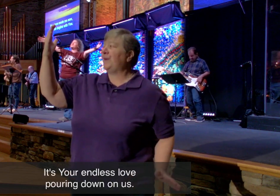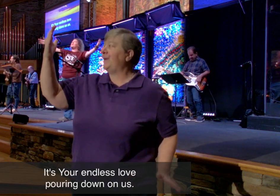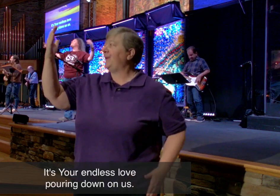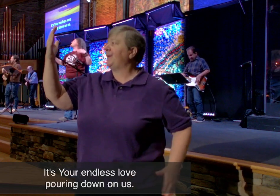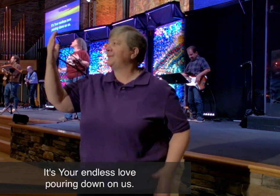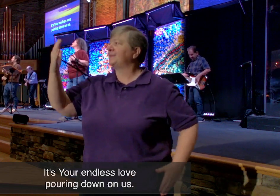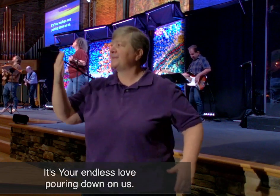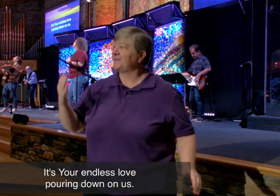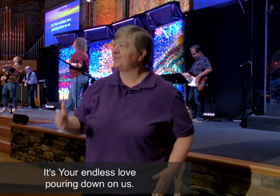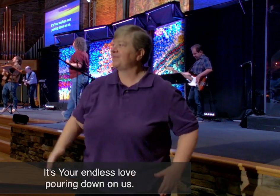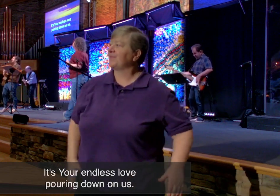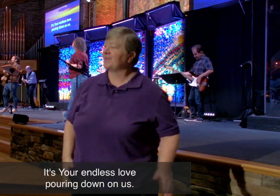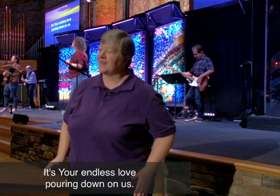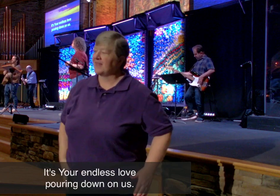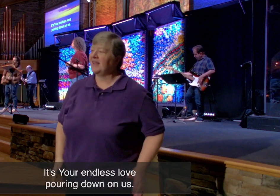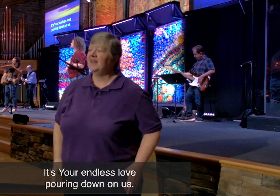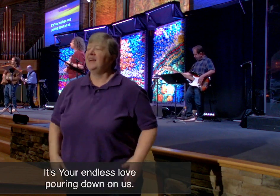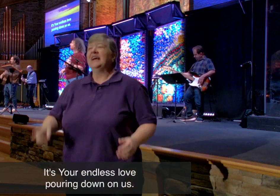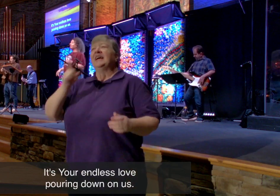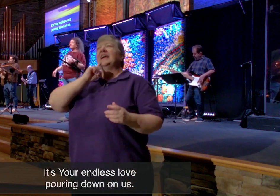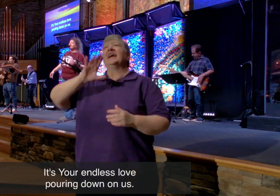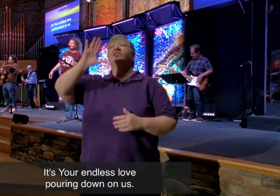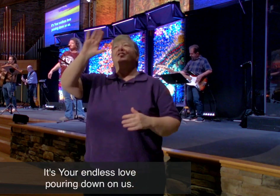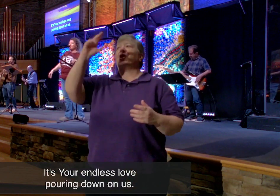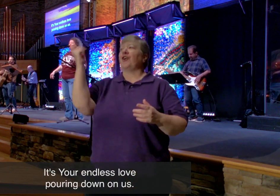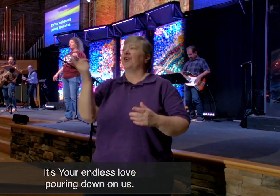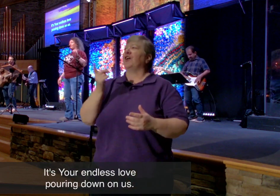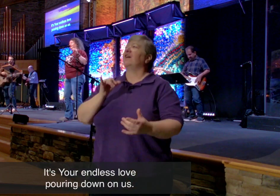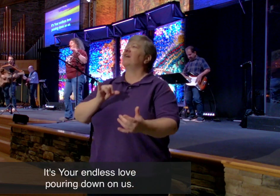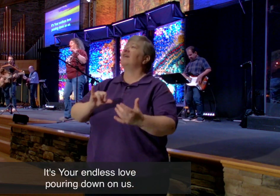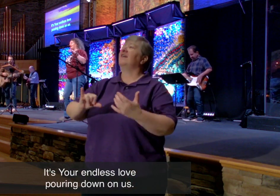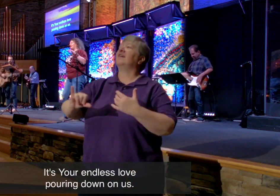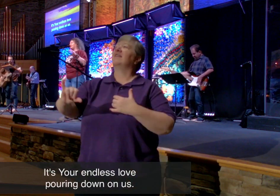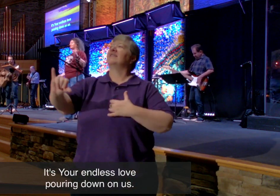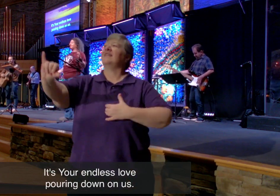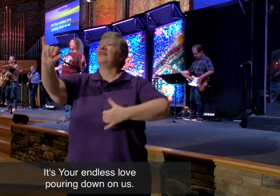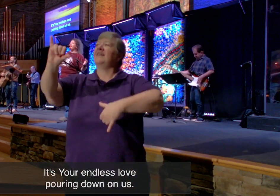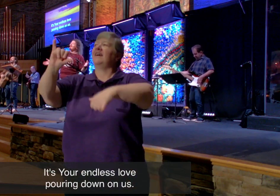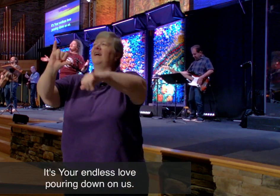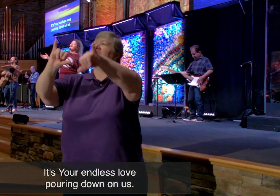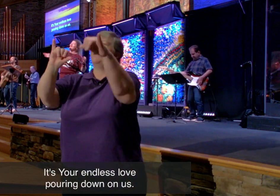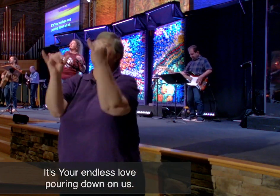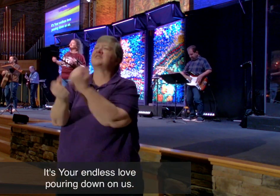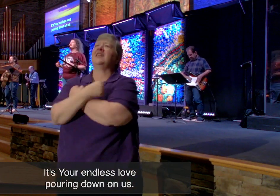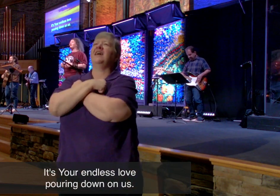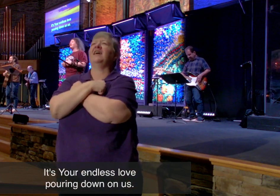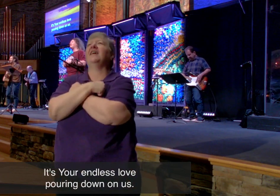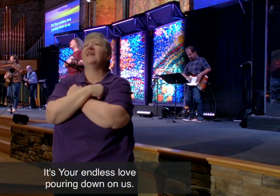Yes, we praise it. It's your name.